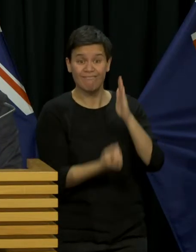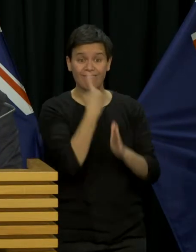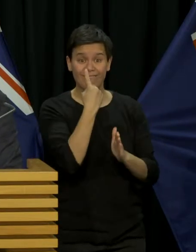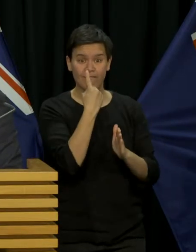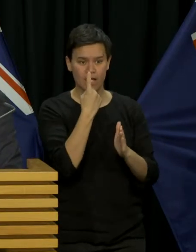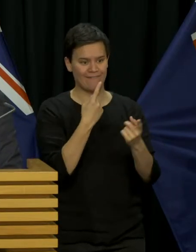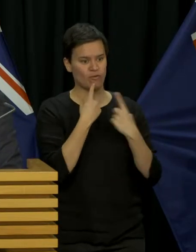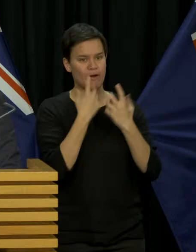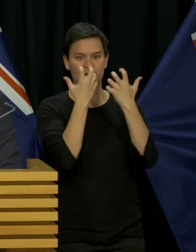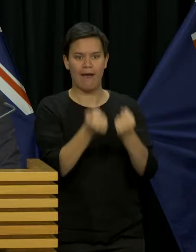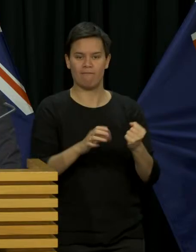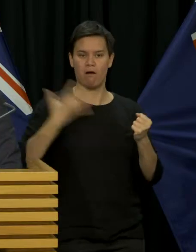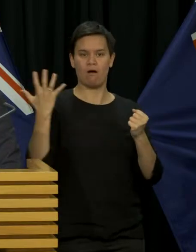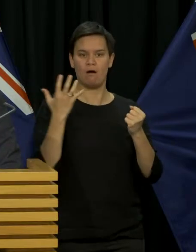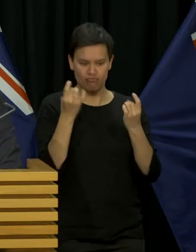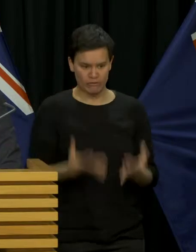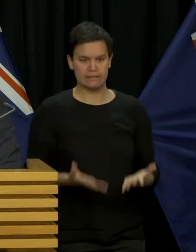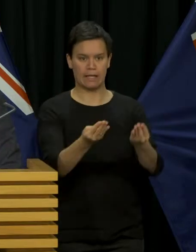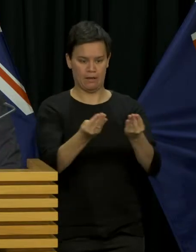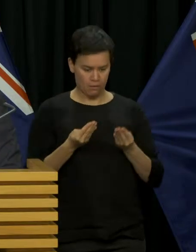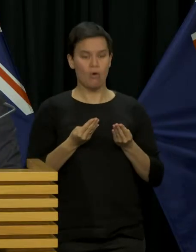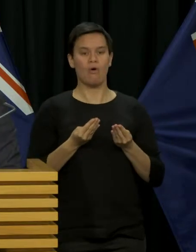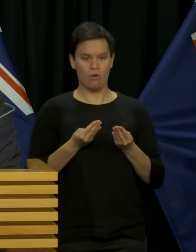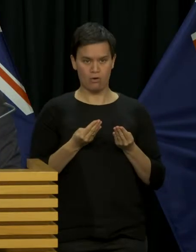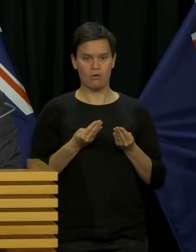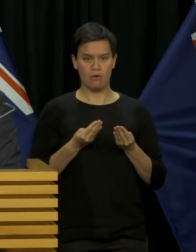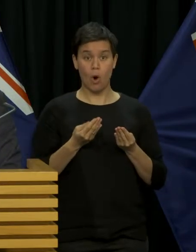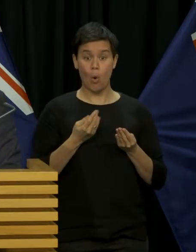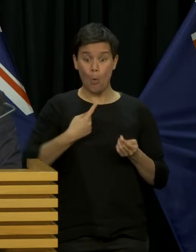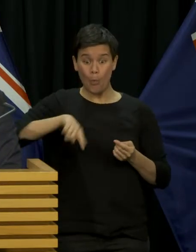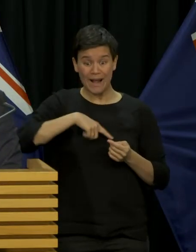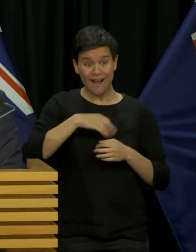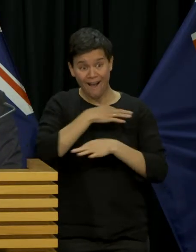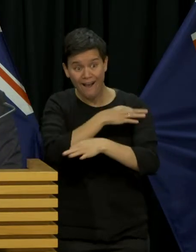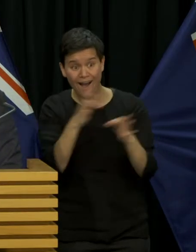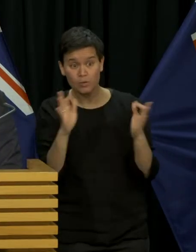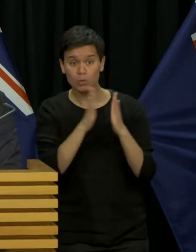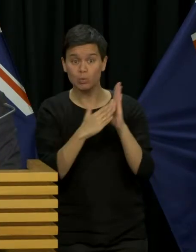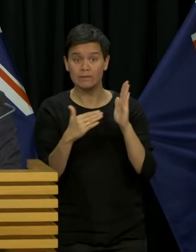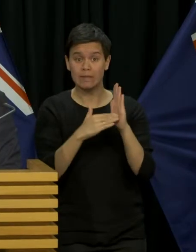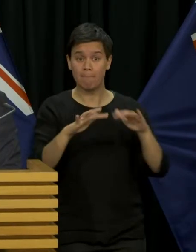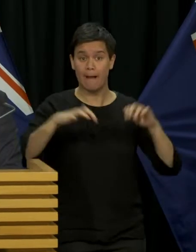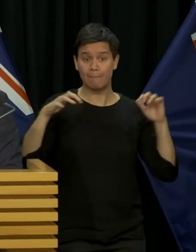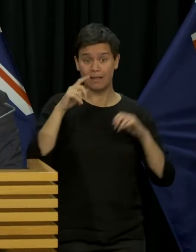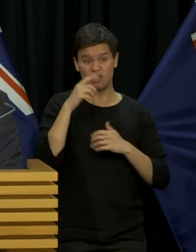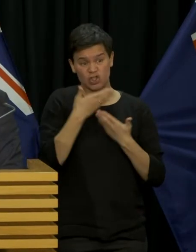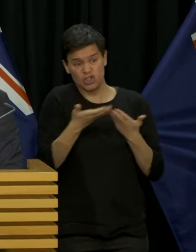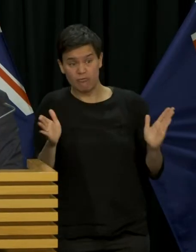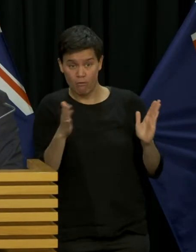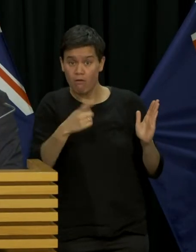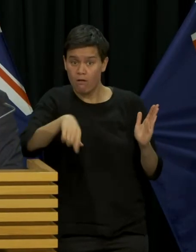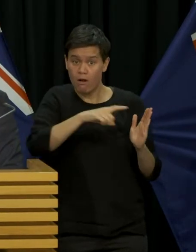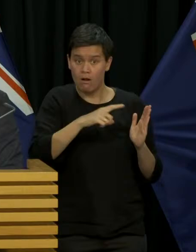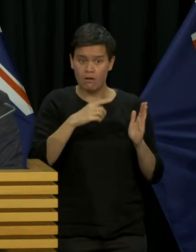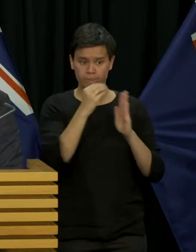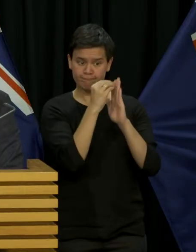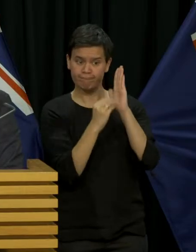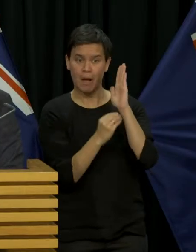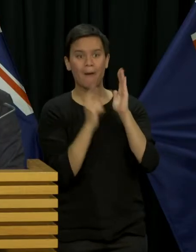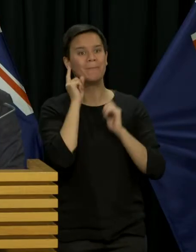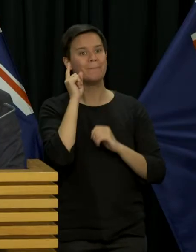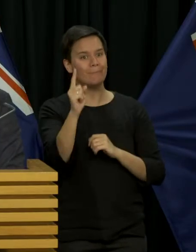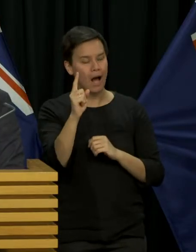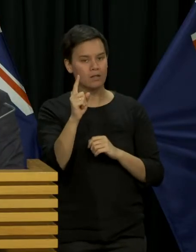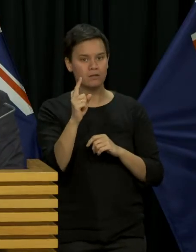do, but I've asked the Ministry of Health to check particularly that those protocols are being very